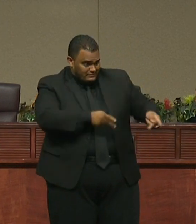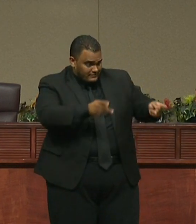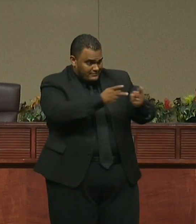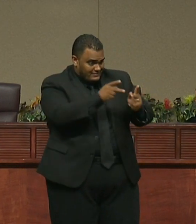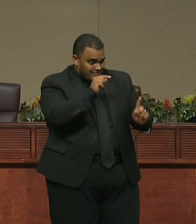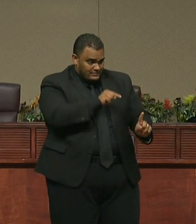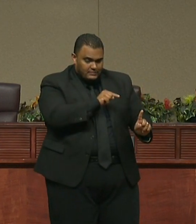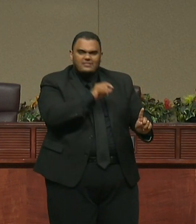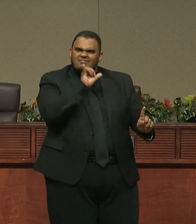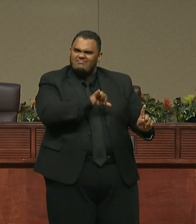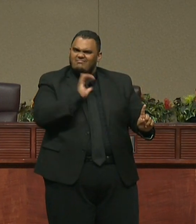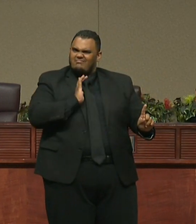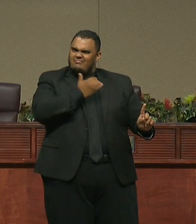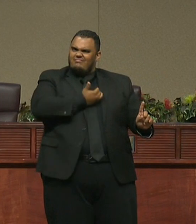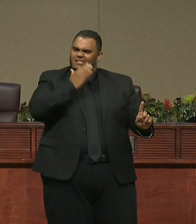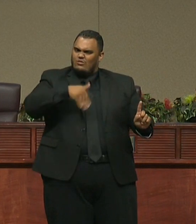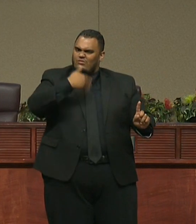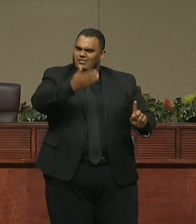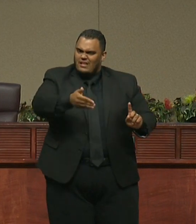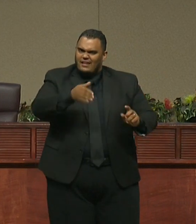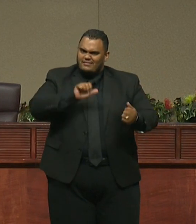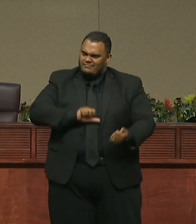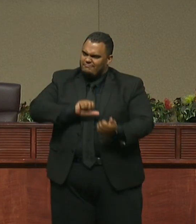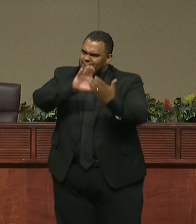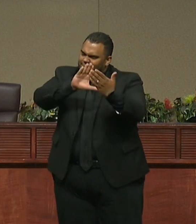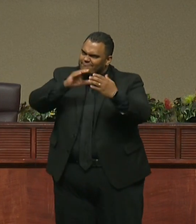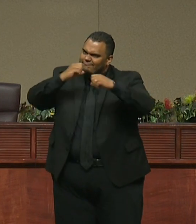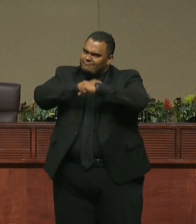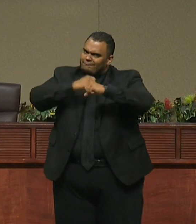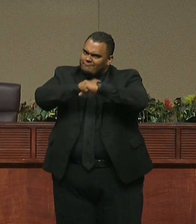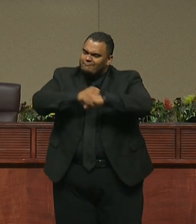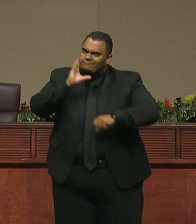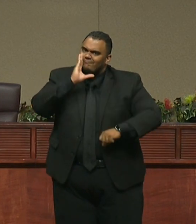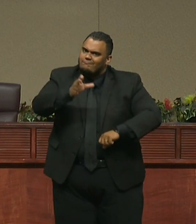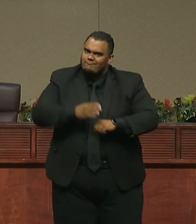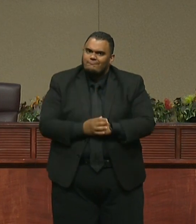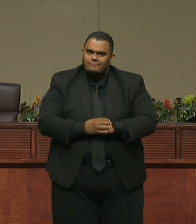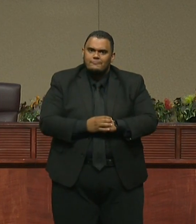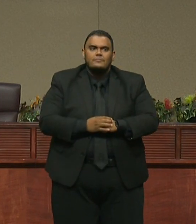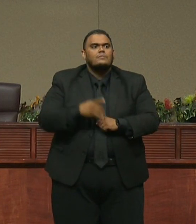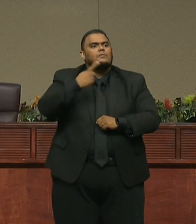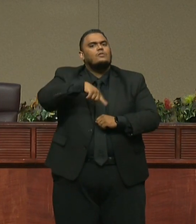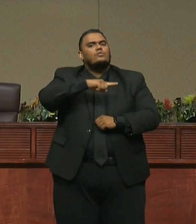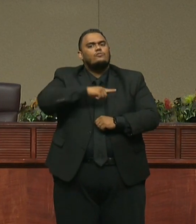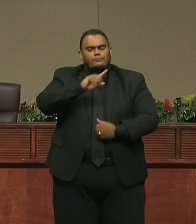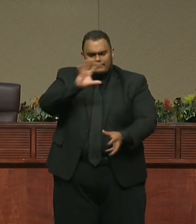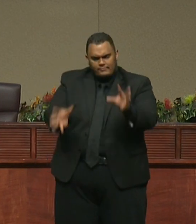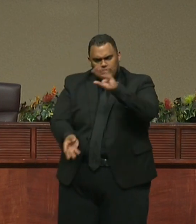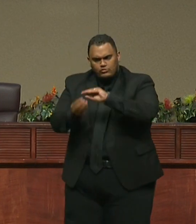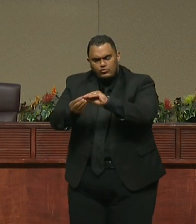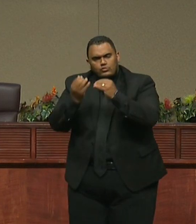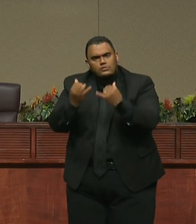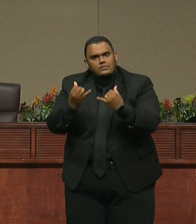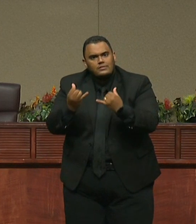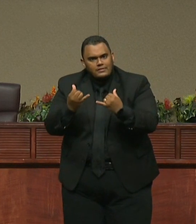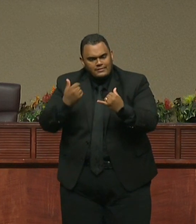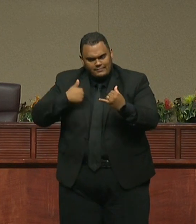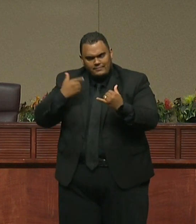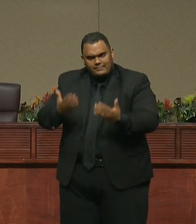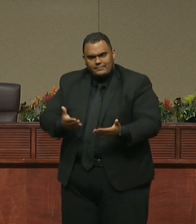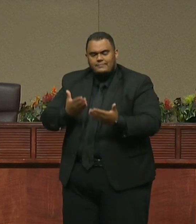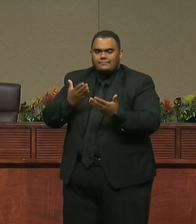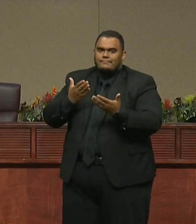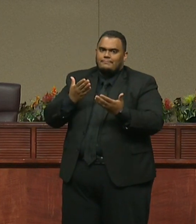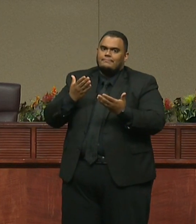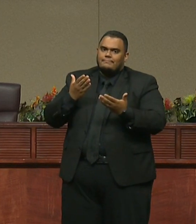that's our next battle as I see it. We have in total today, as of yesterday, I was